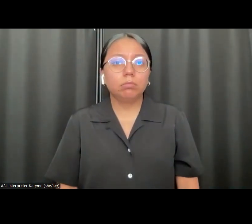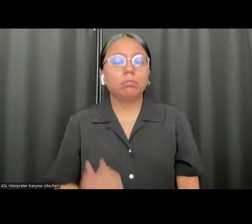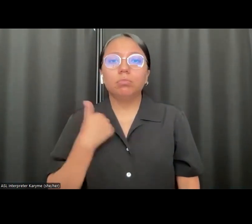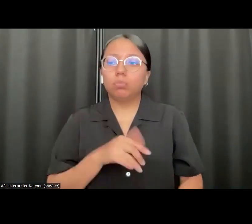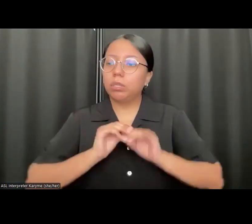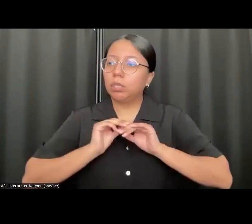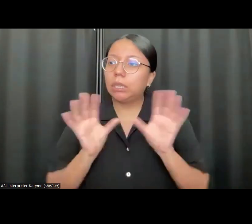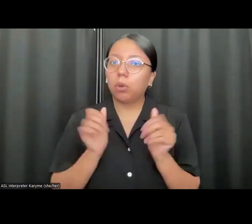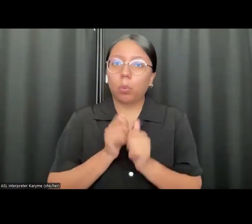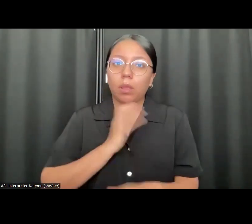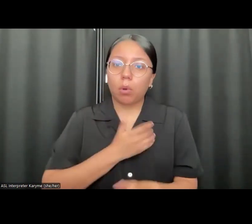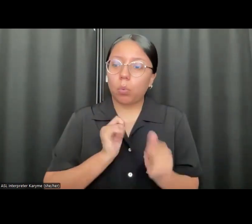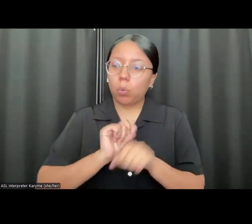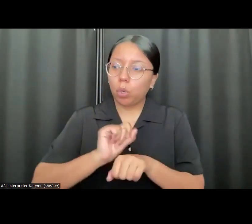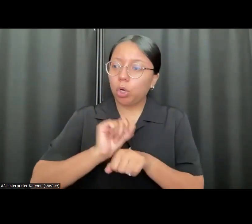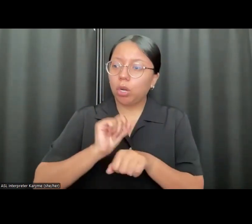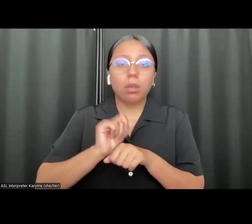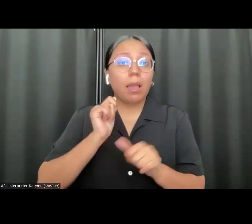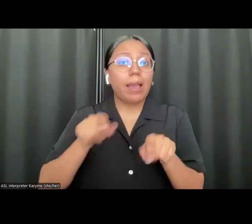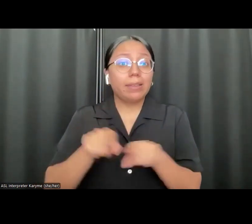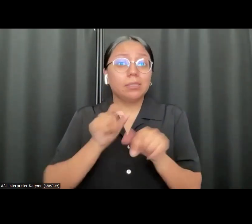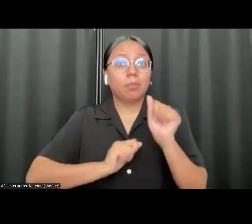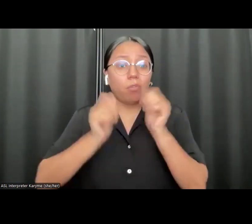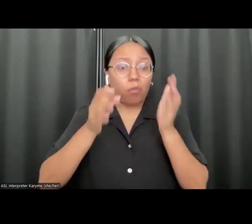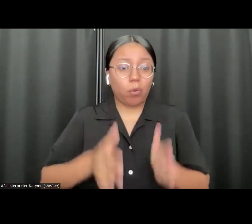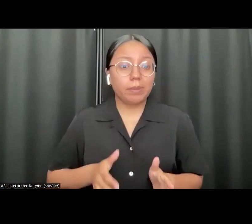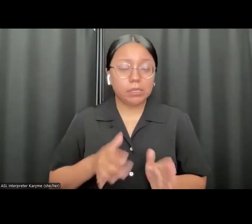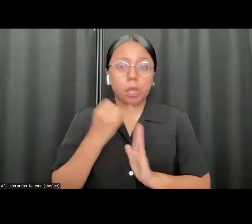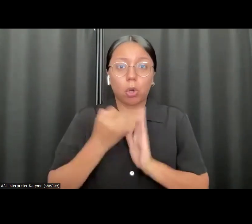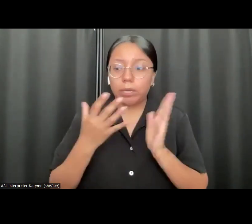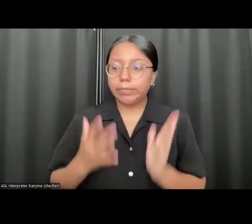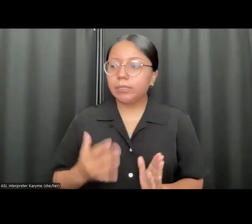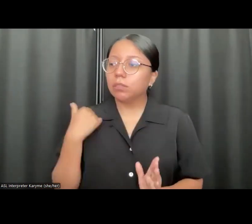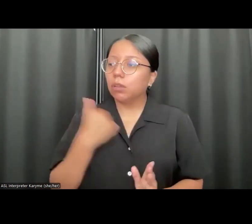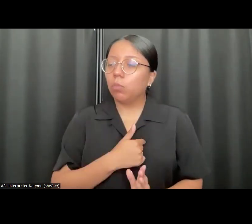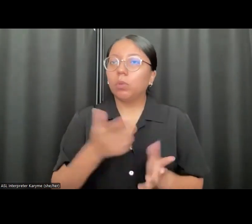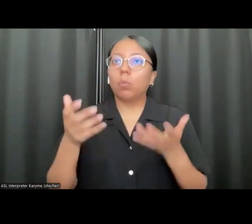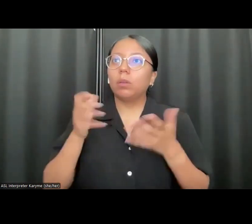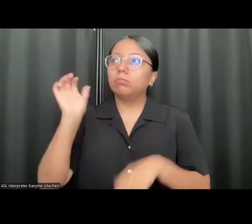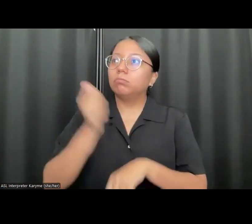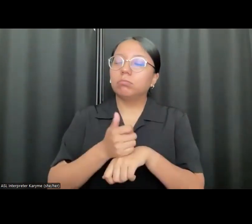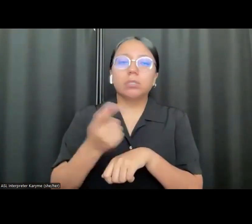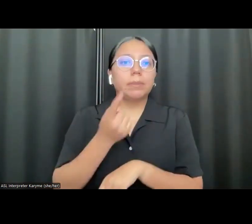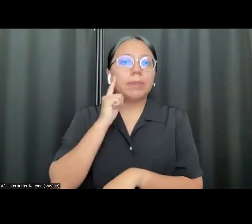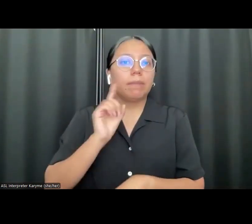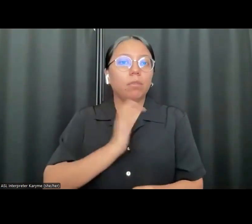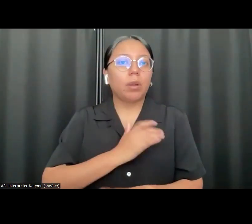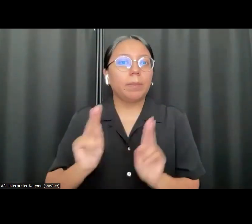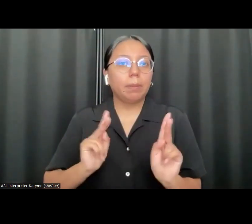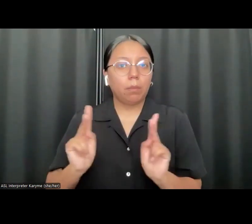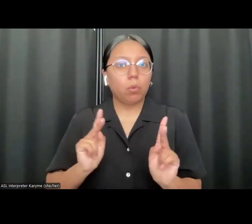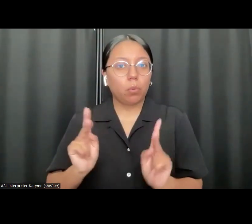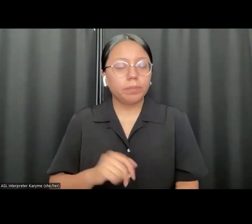as performers and performance artists and our goals, where we were like, we want to create something for our people. So I'm naming this to say this is some